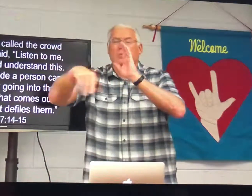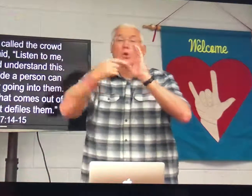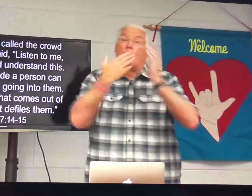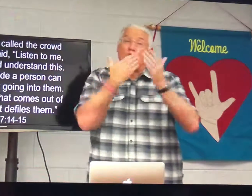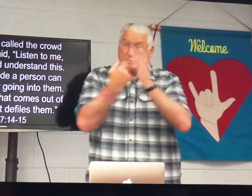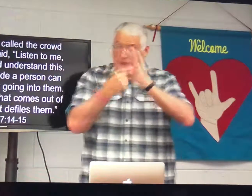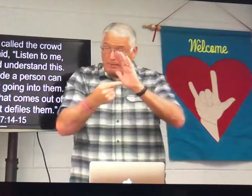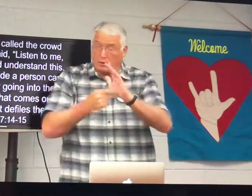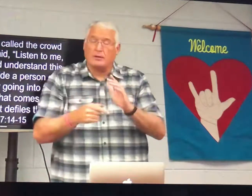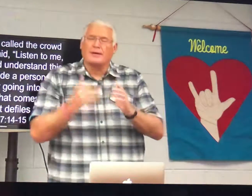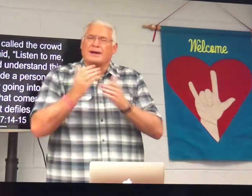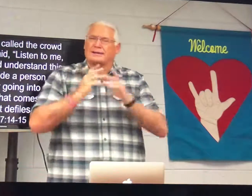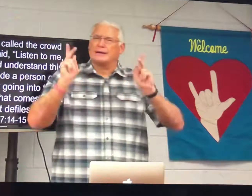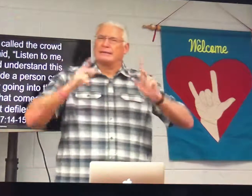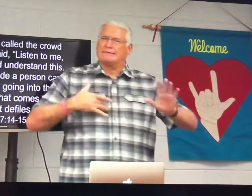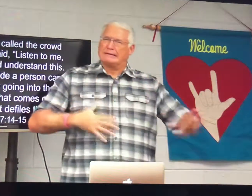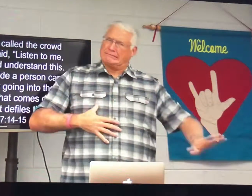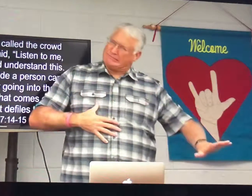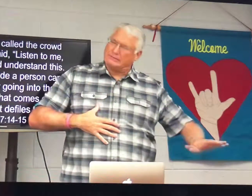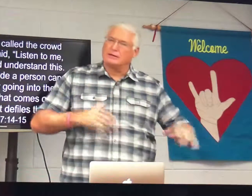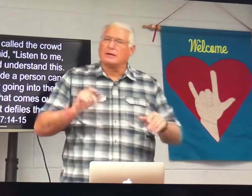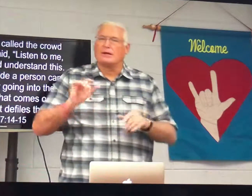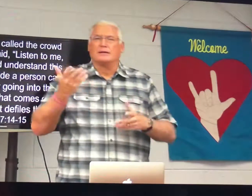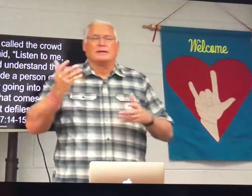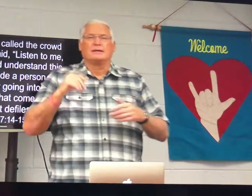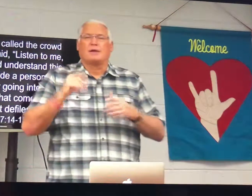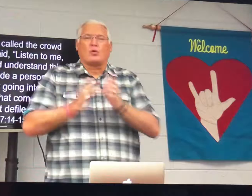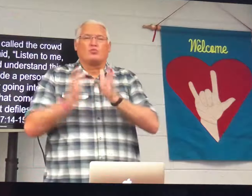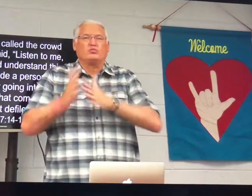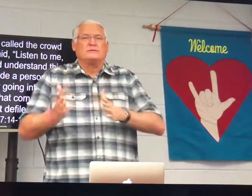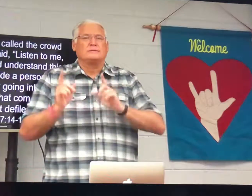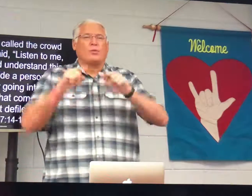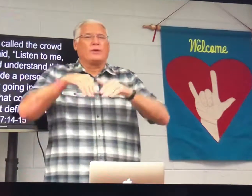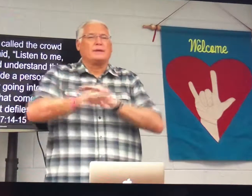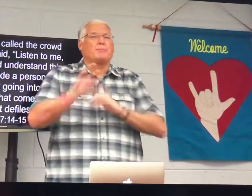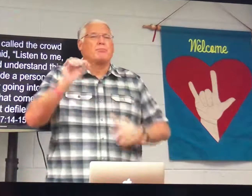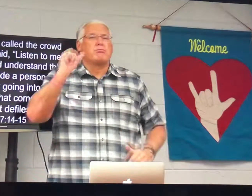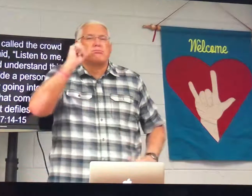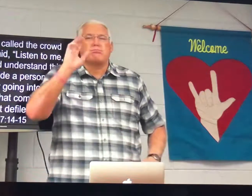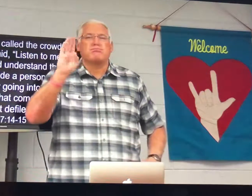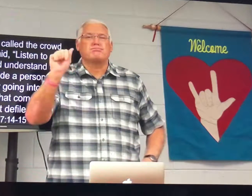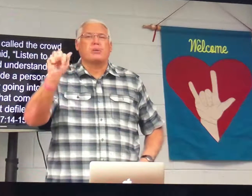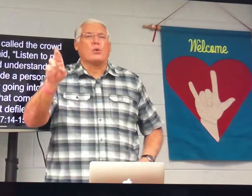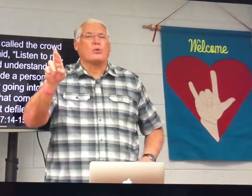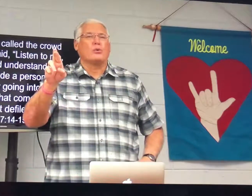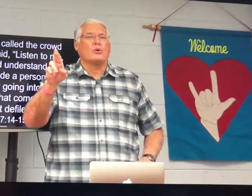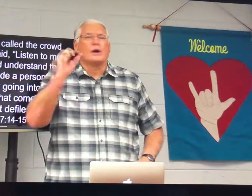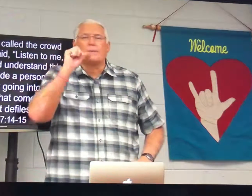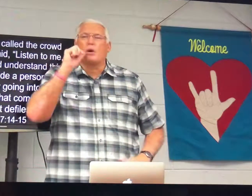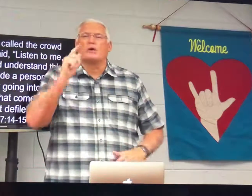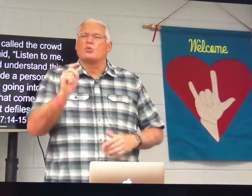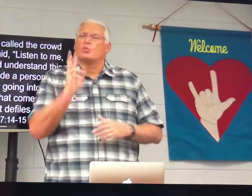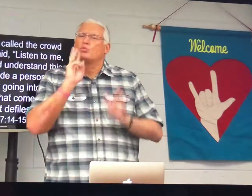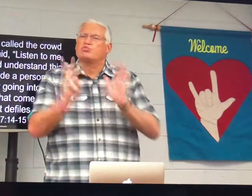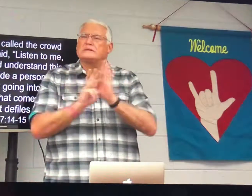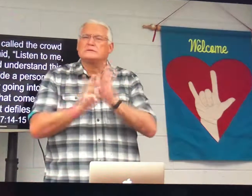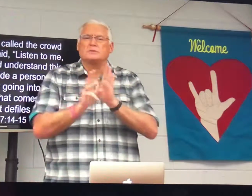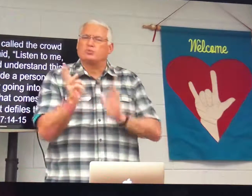Shake hands with him, turn around and high five it. Yeah, it can be uncomfortable pitching here in the field. Liner caught for the second baseman,